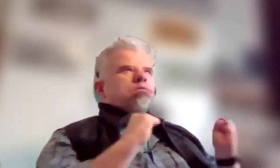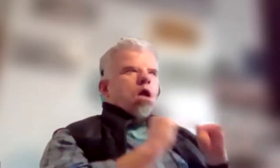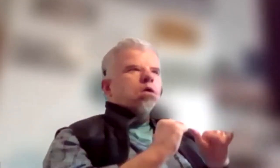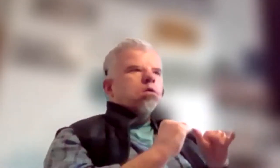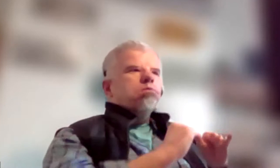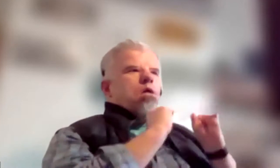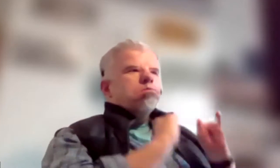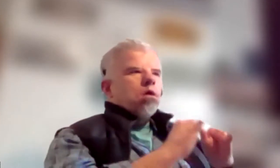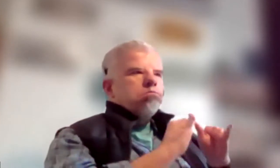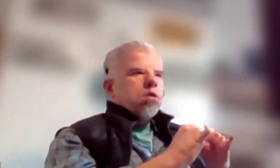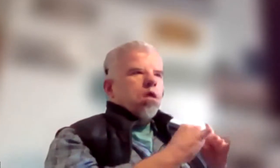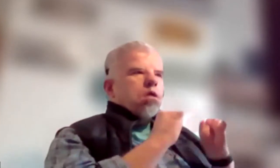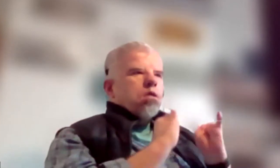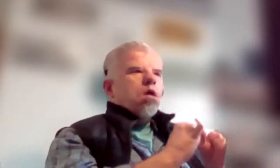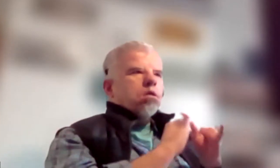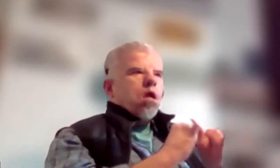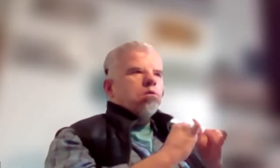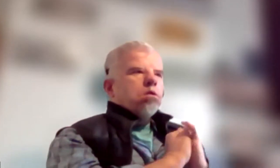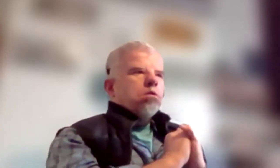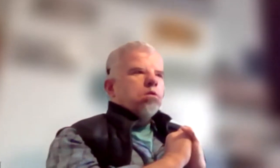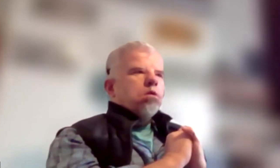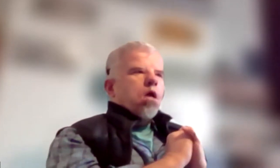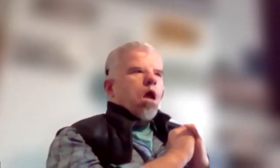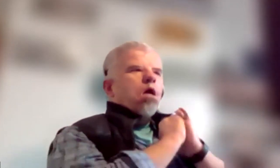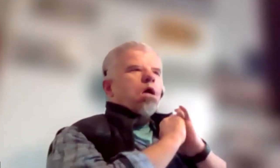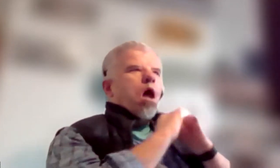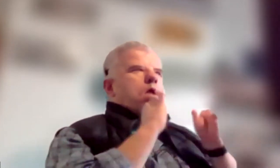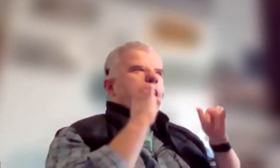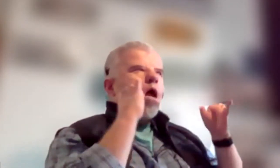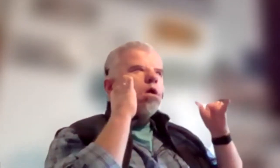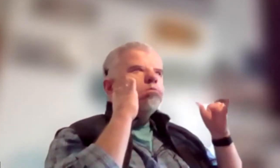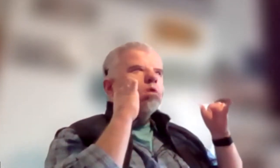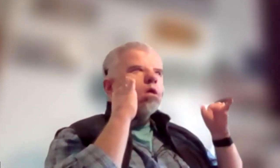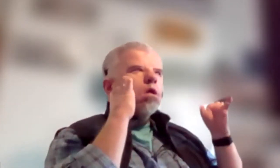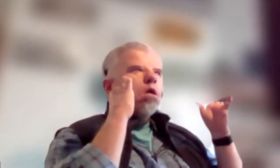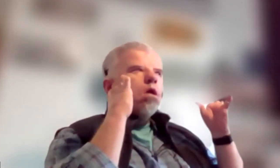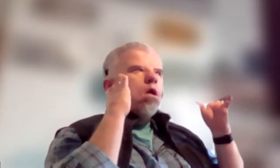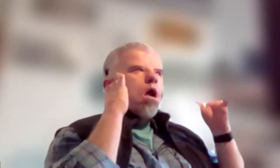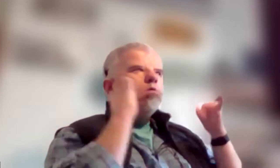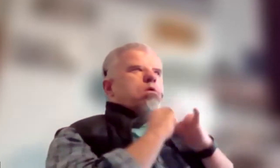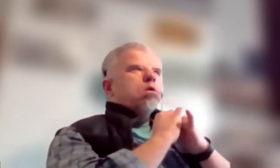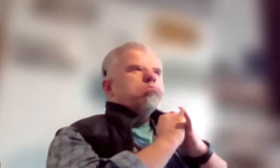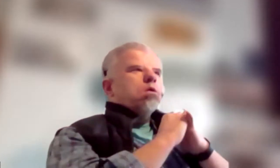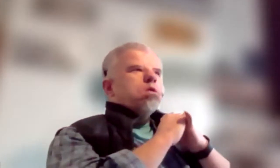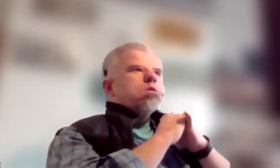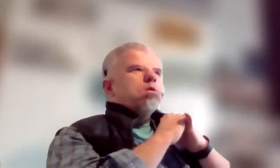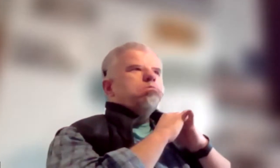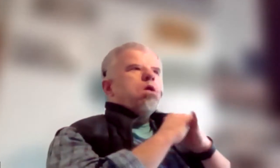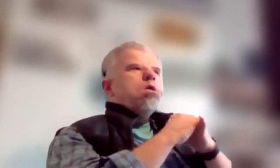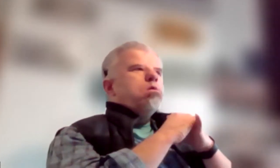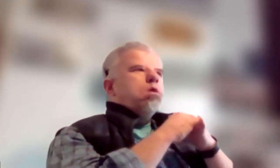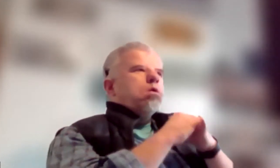said, thanks for coming and letting us know. Yeah. And I think